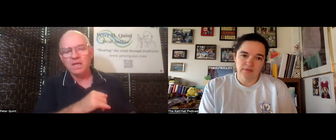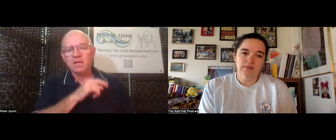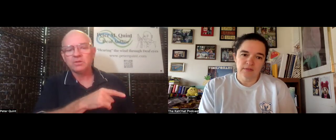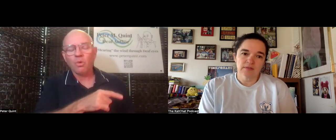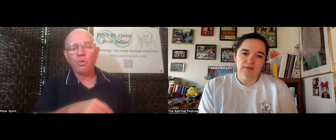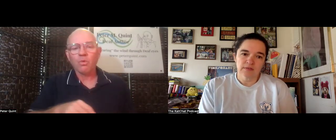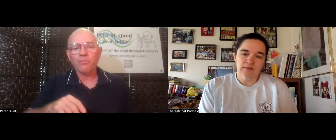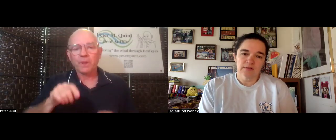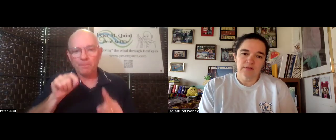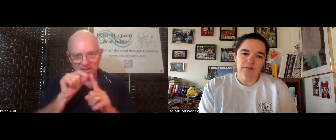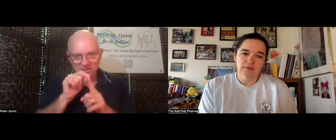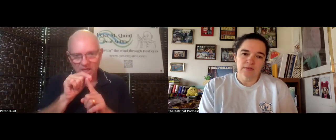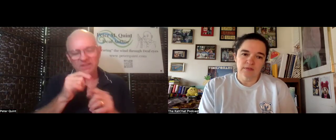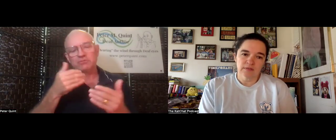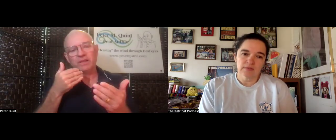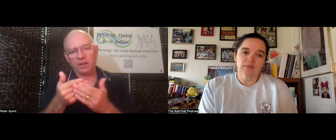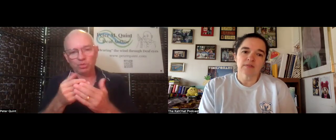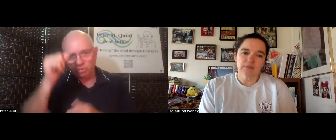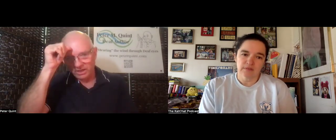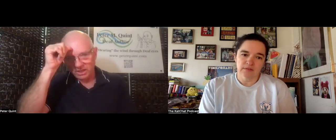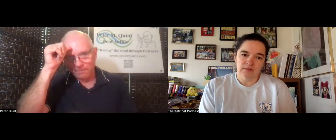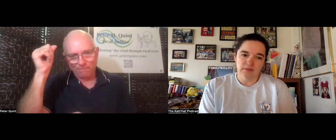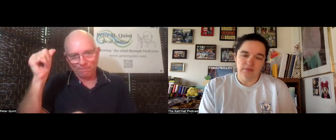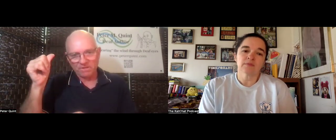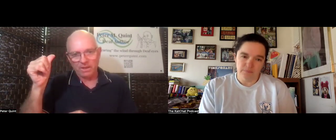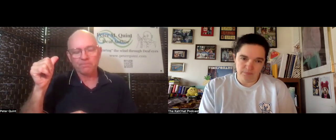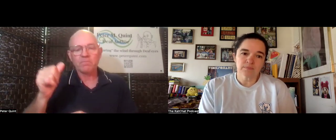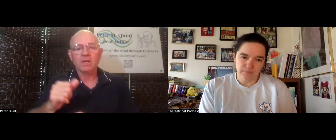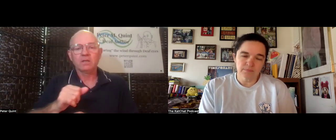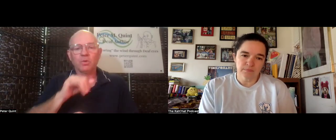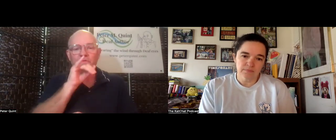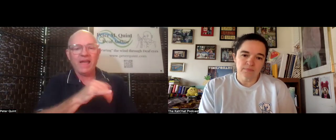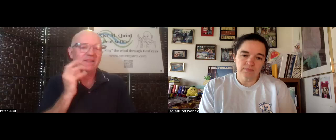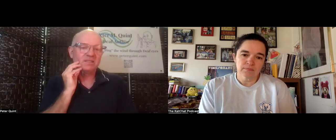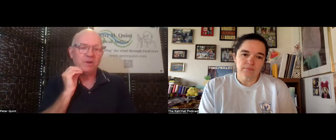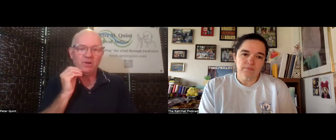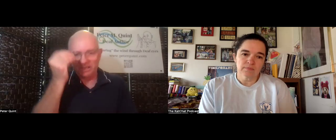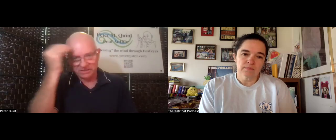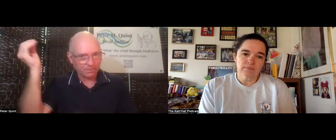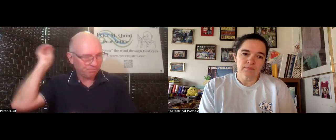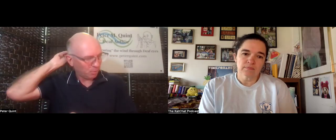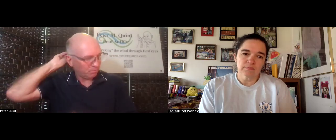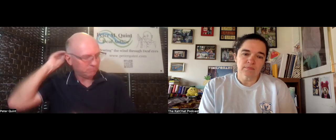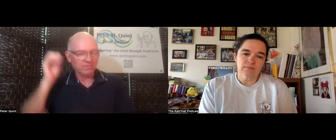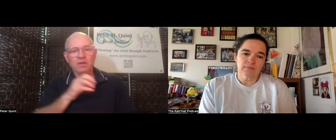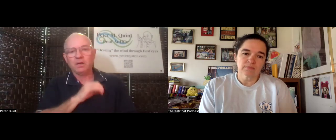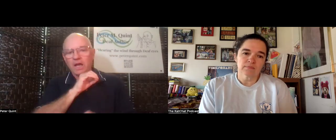Okay, so Pakistan is really close to India. Okay, so that experience